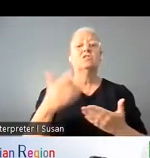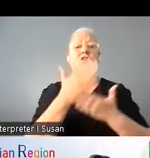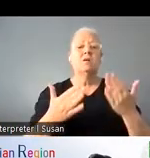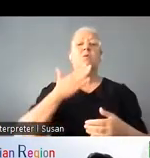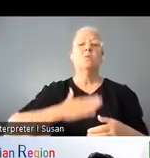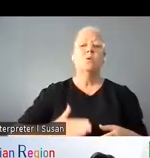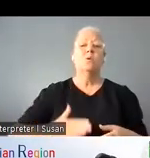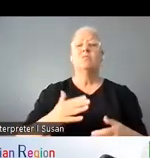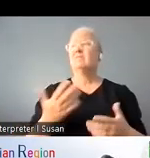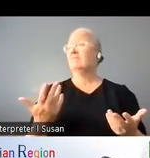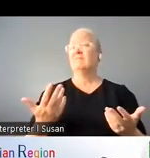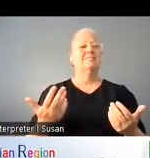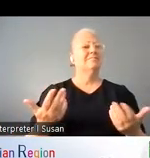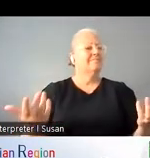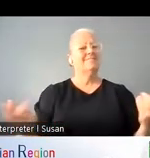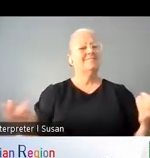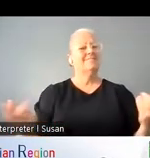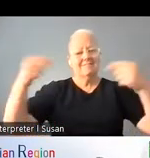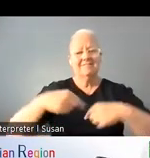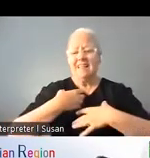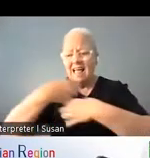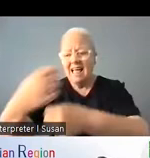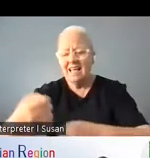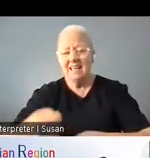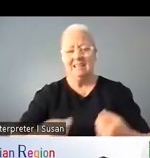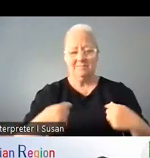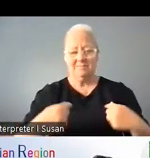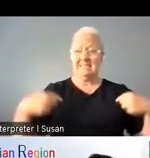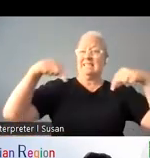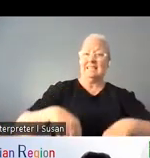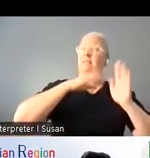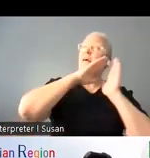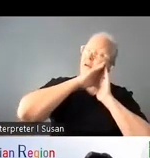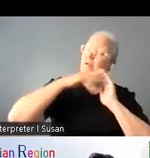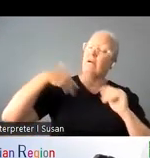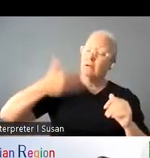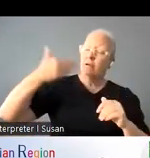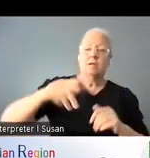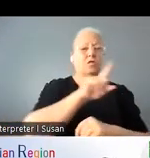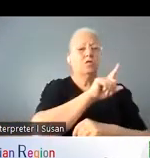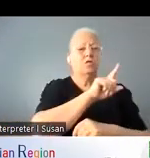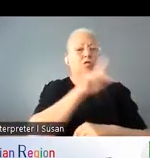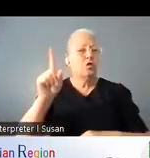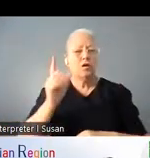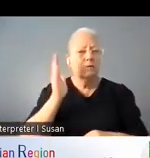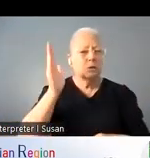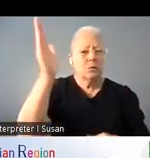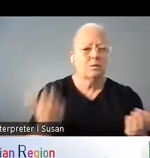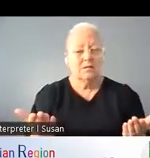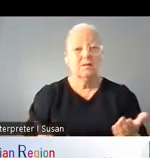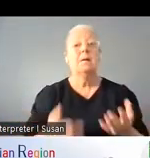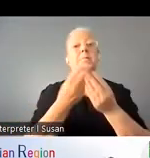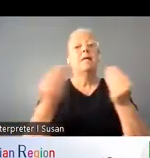and release them, or they are just there because they don't know where their families are. And they're not just forgotten, but also they